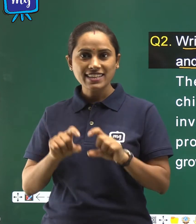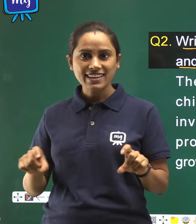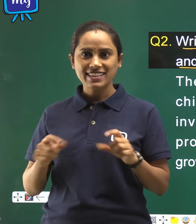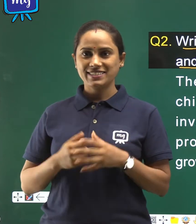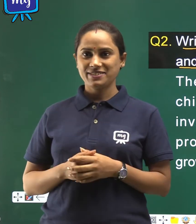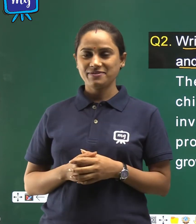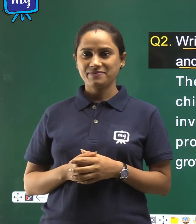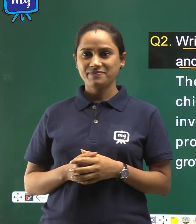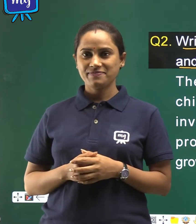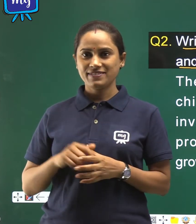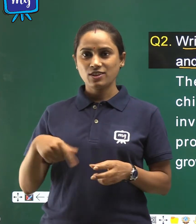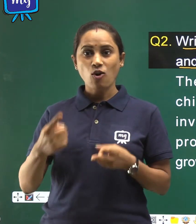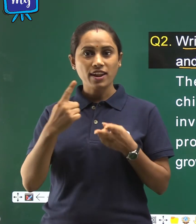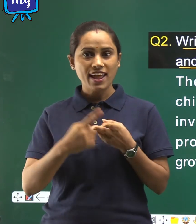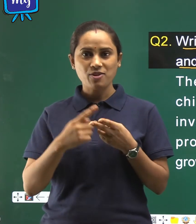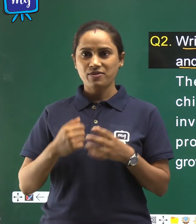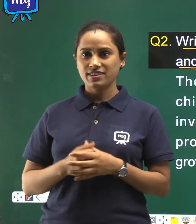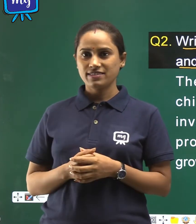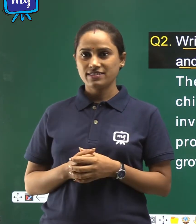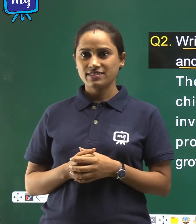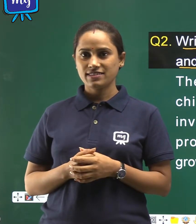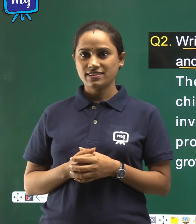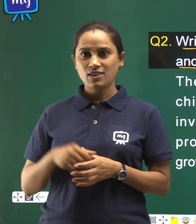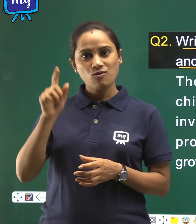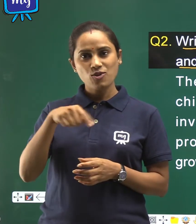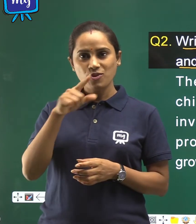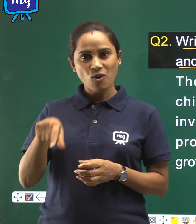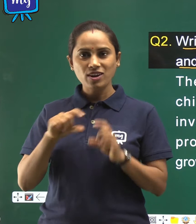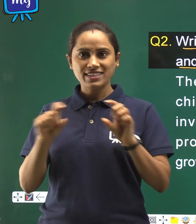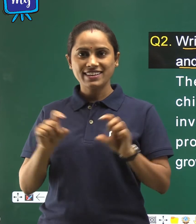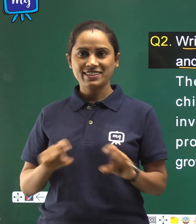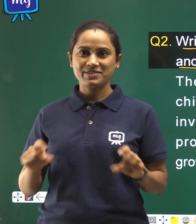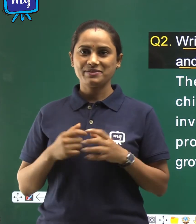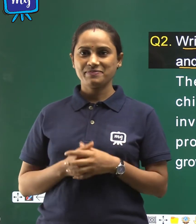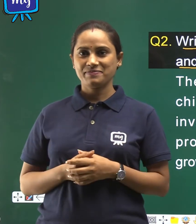sentence or F for wrong sentence.